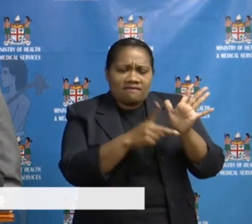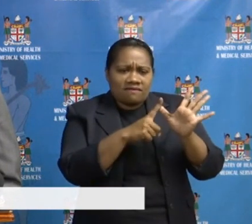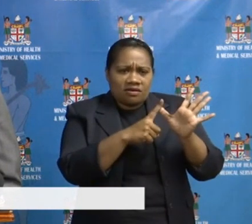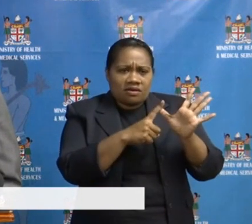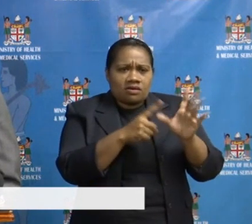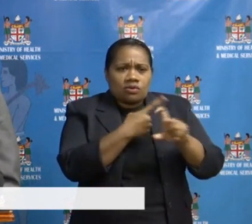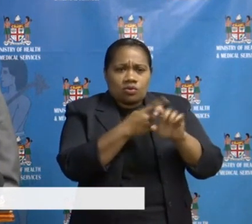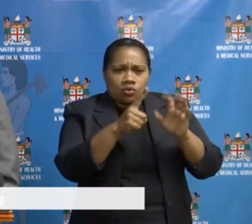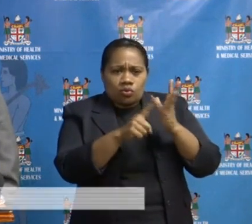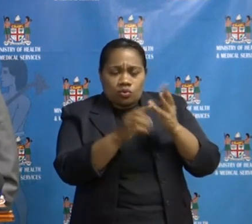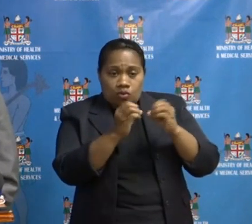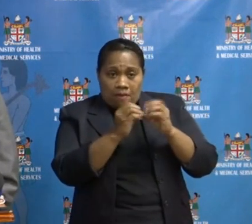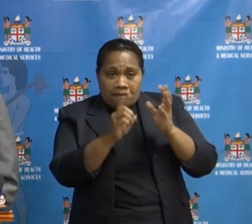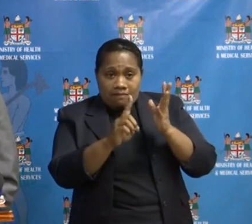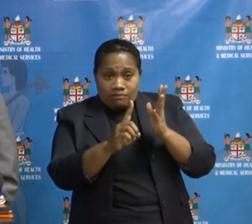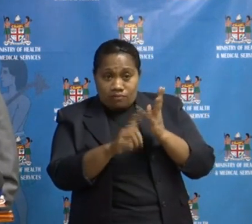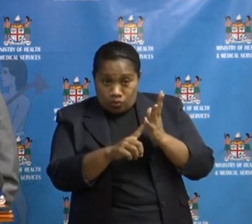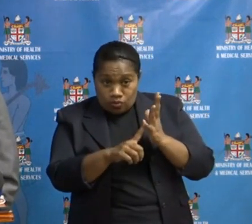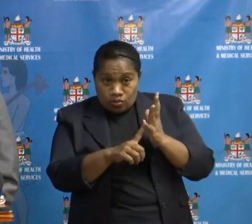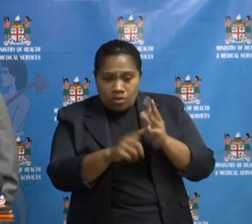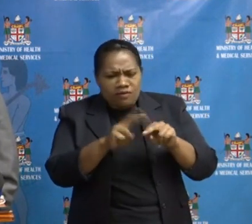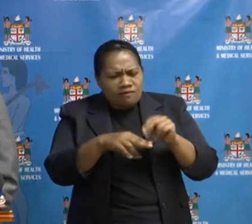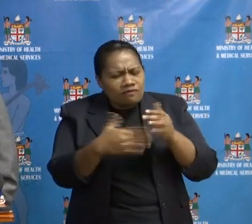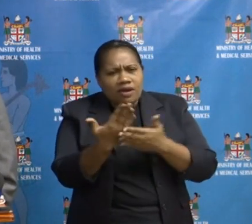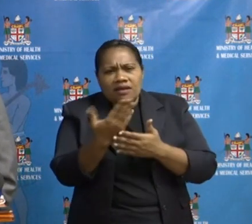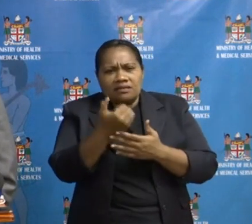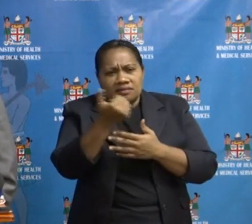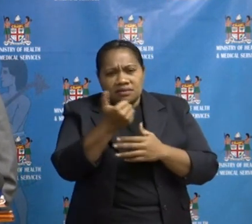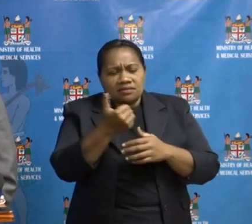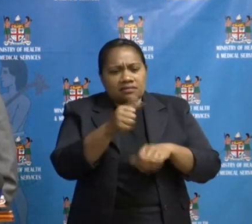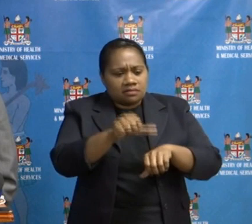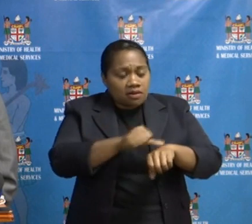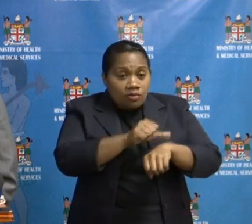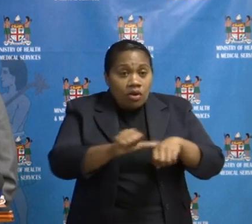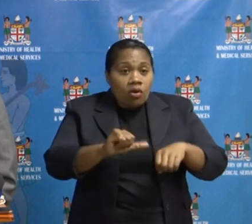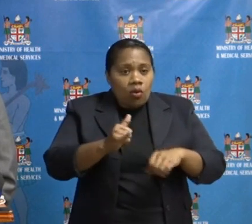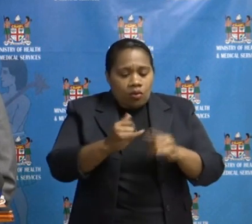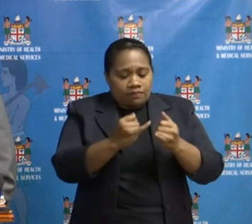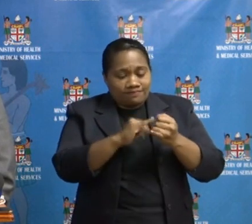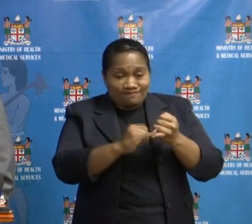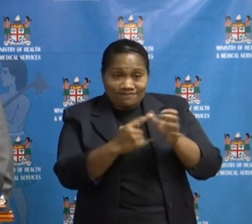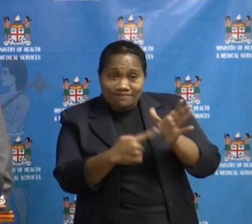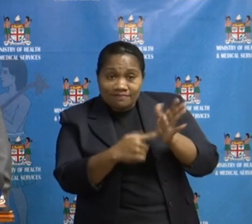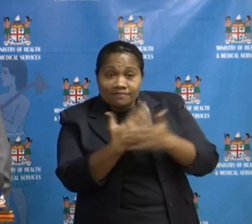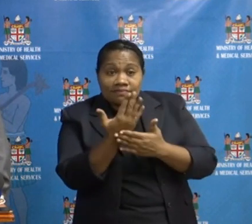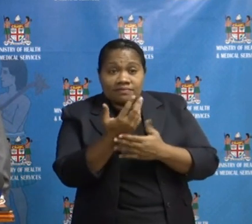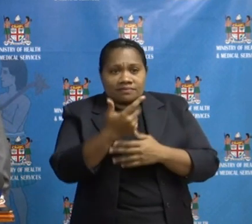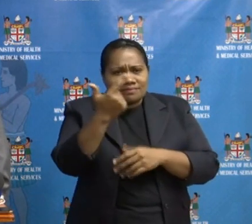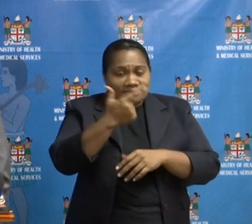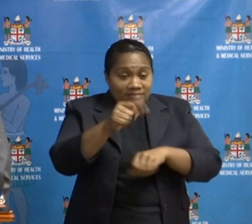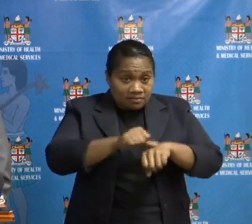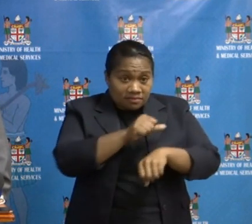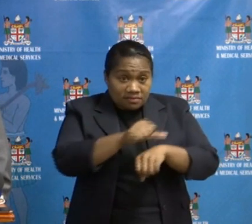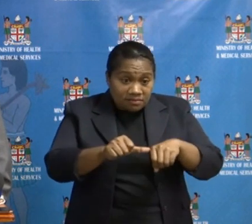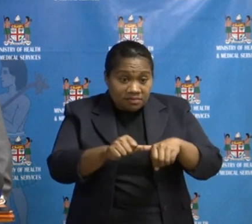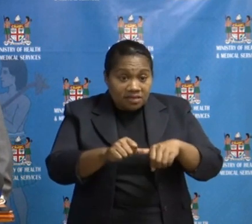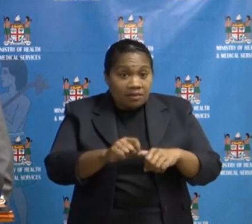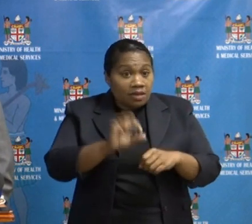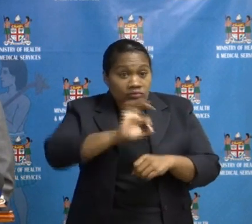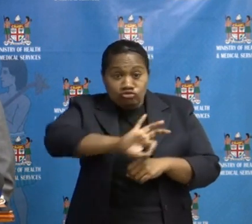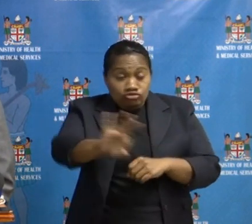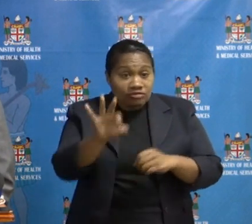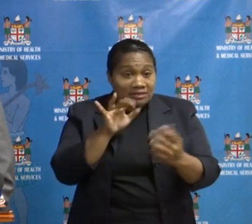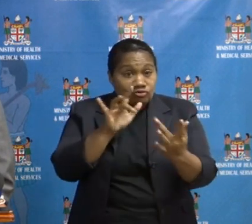on Friday 16th April or Saturday 17th April and have not been contacted, please